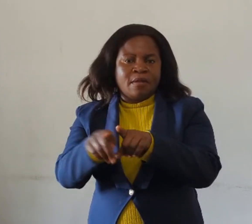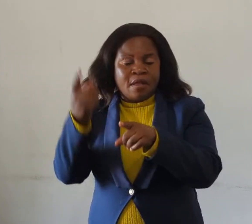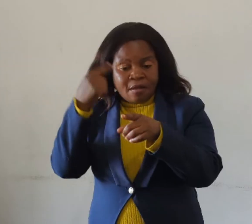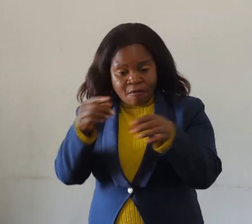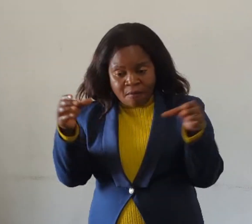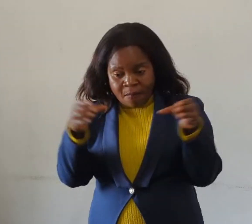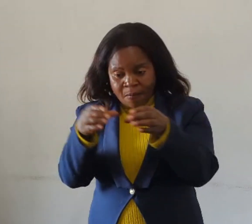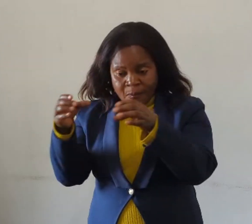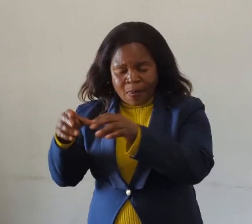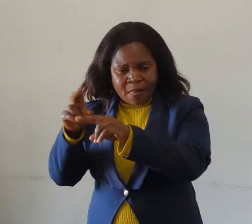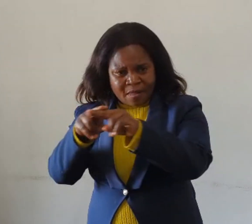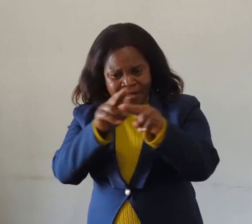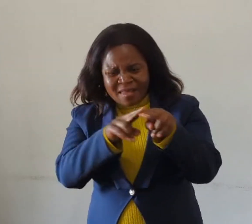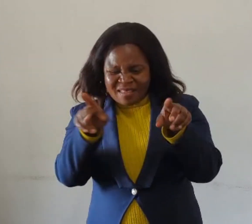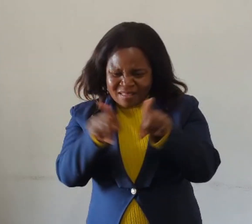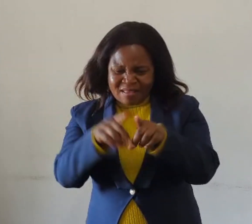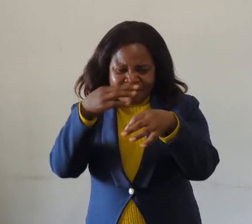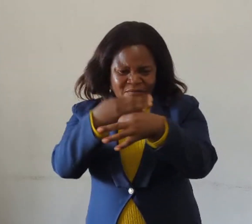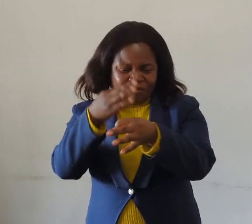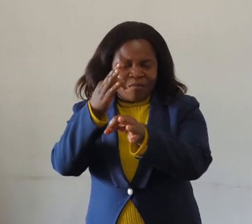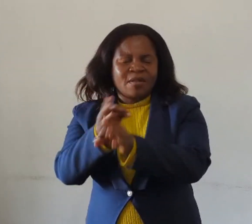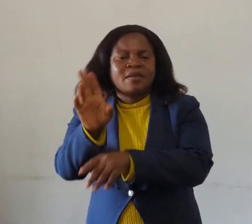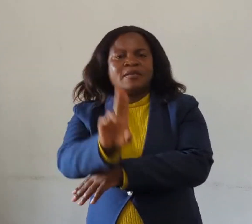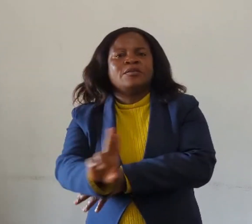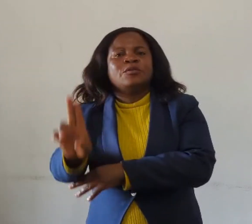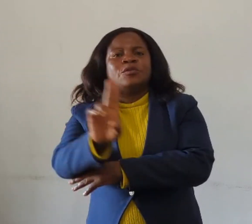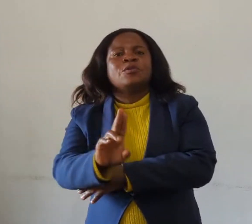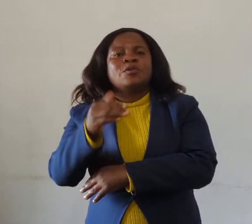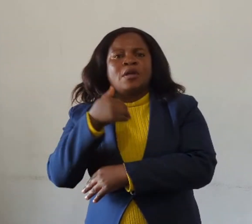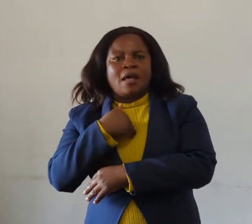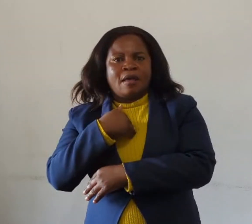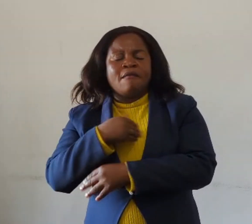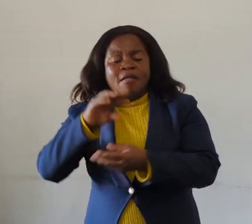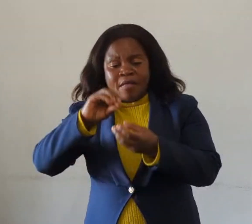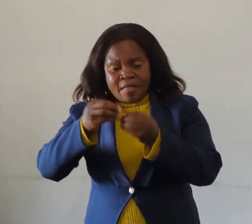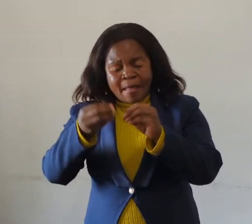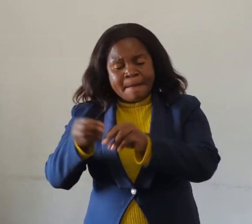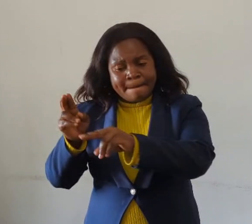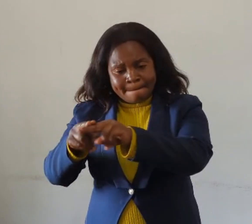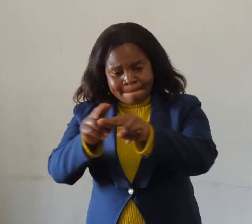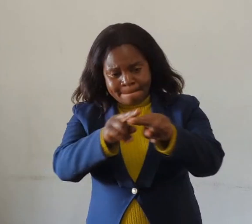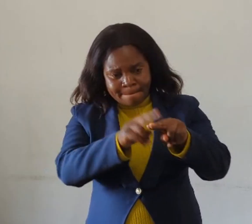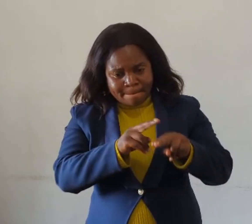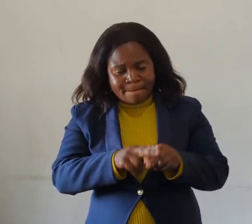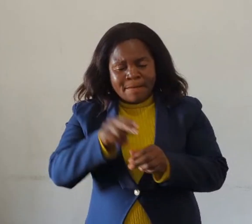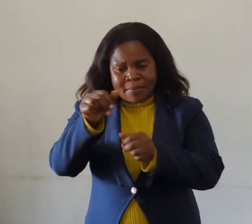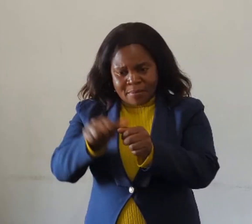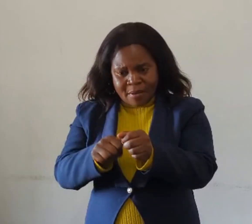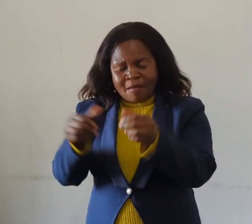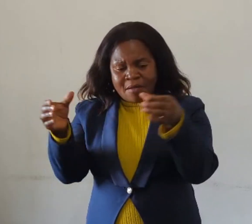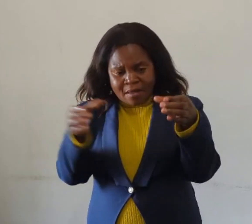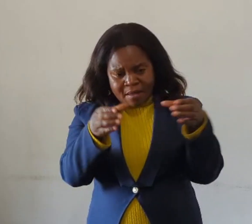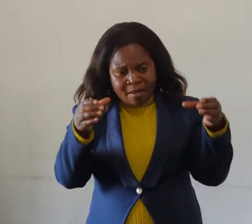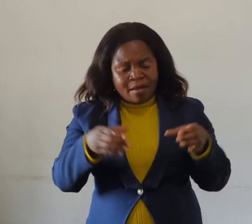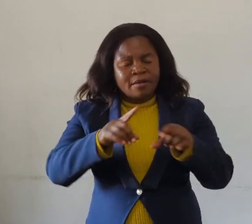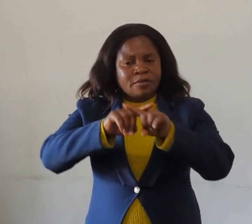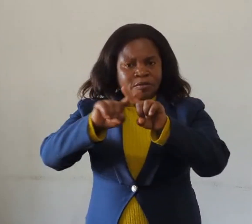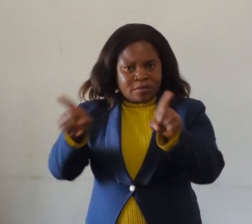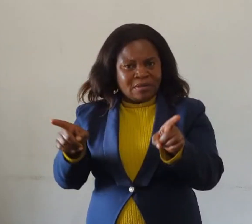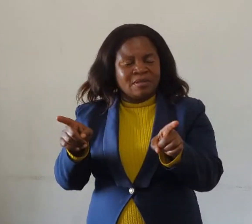the same formula is used, although the number of seats in each council may differ. The tables